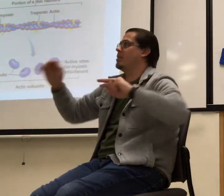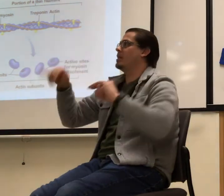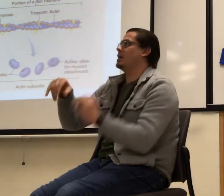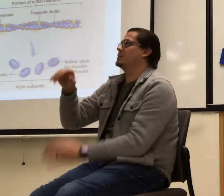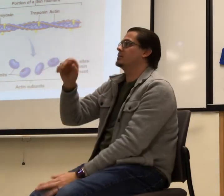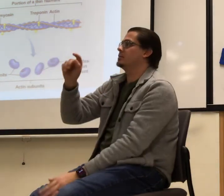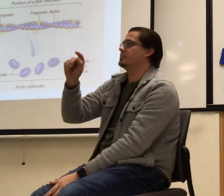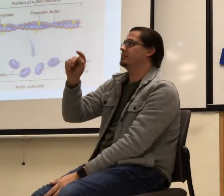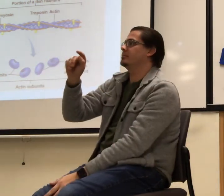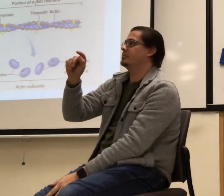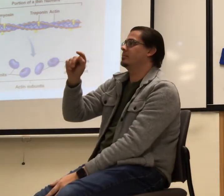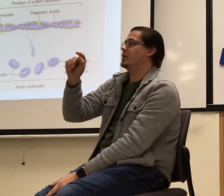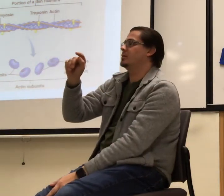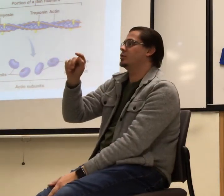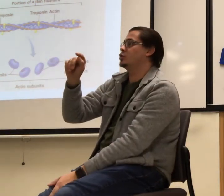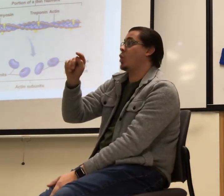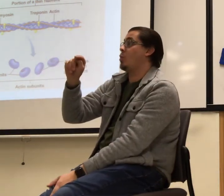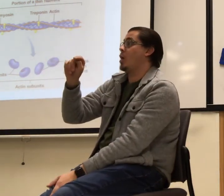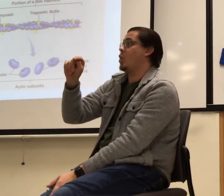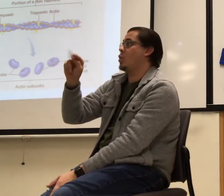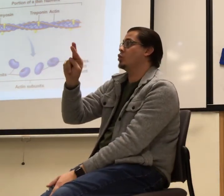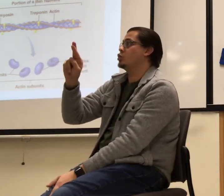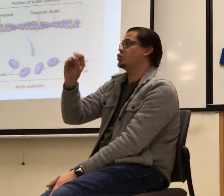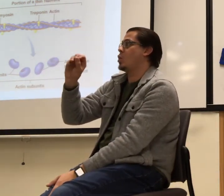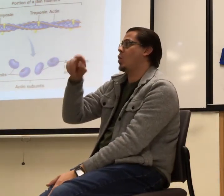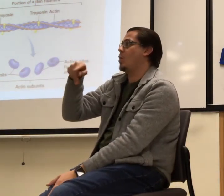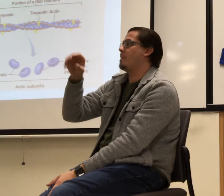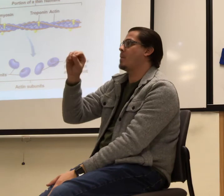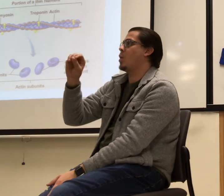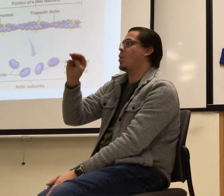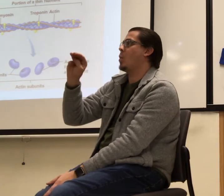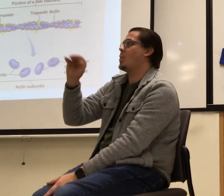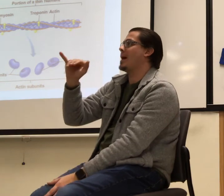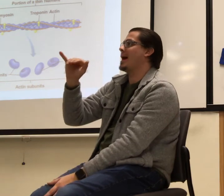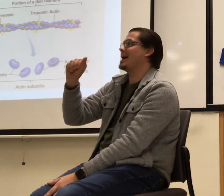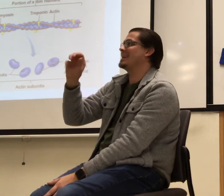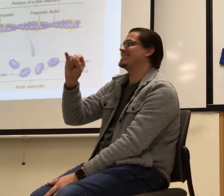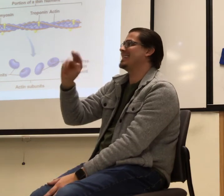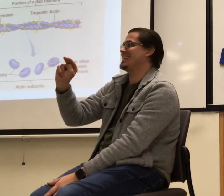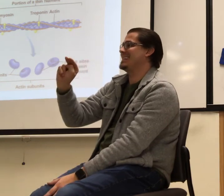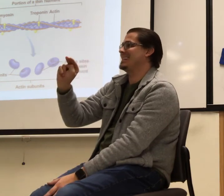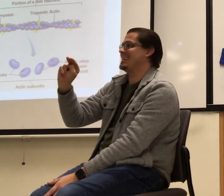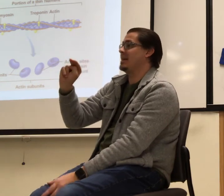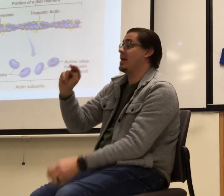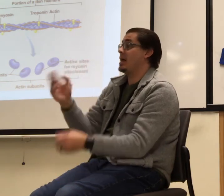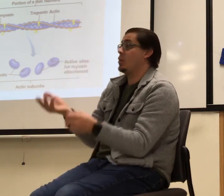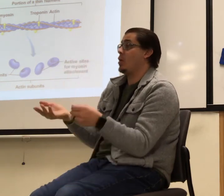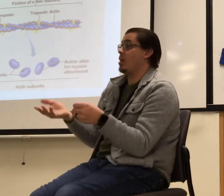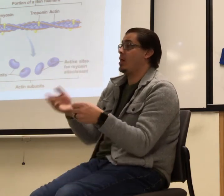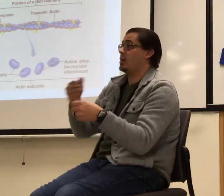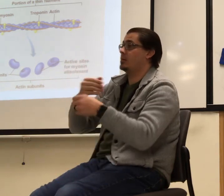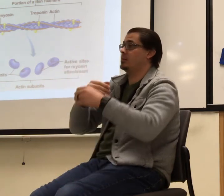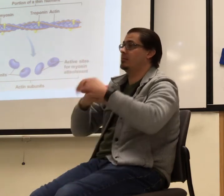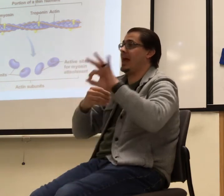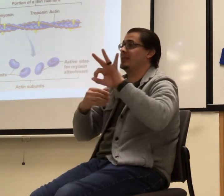The cord covers active sites,